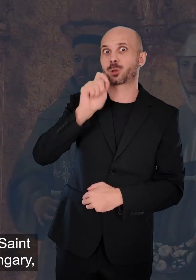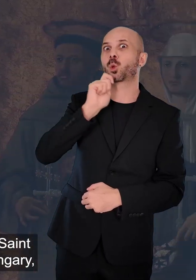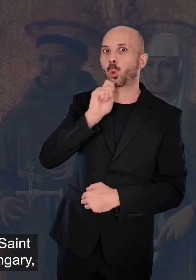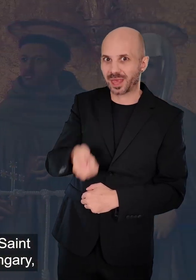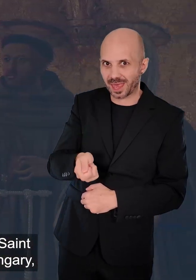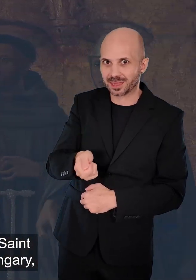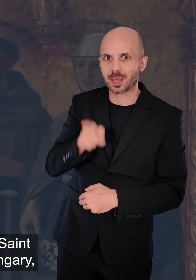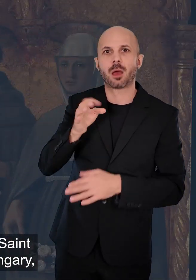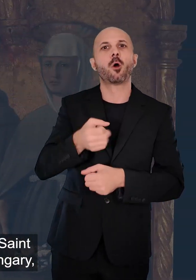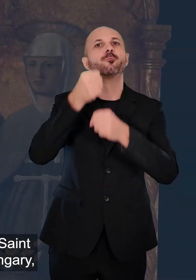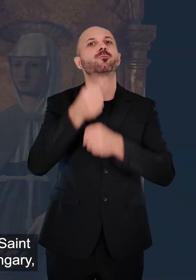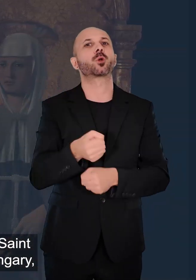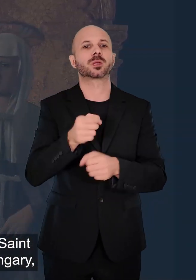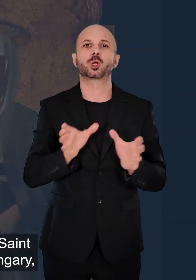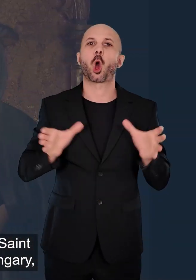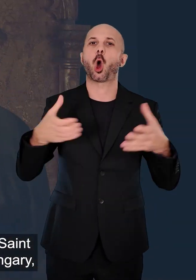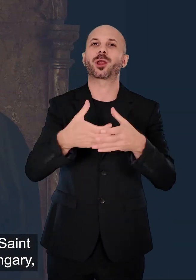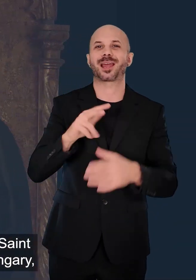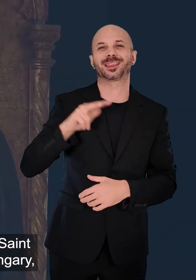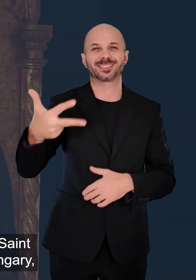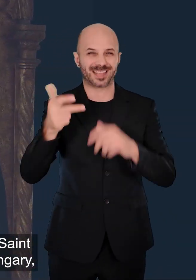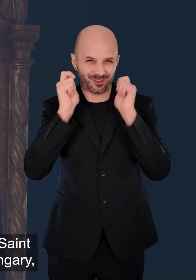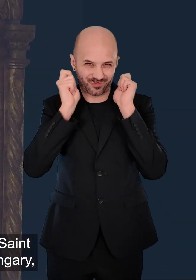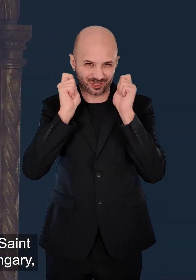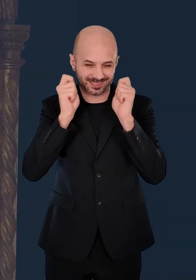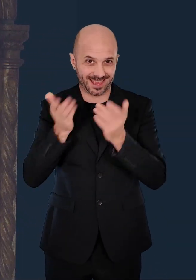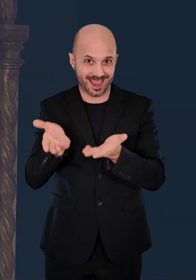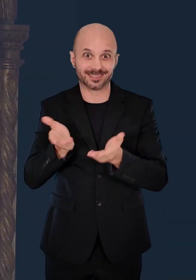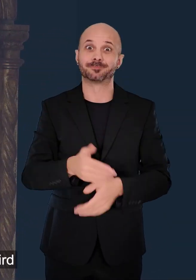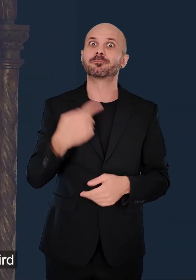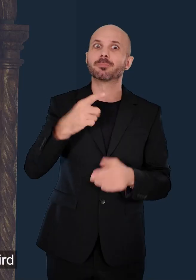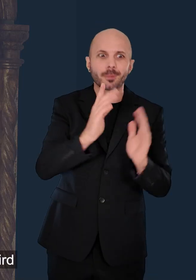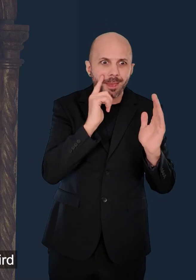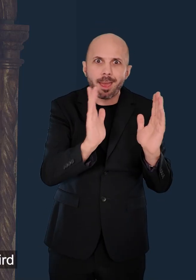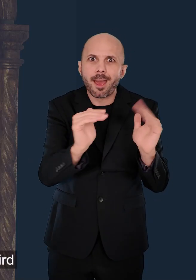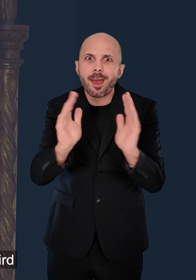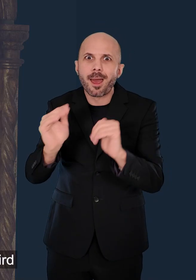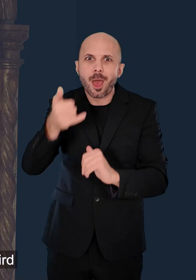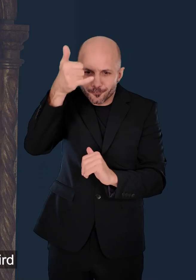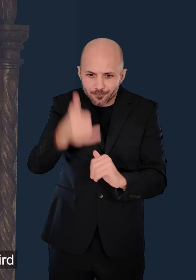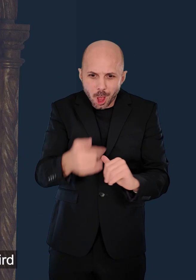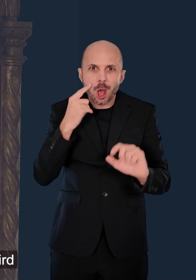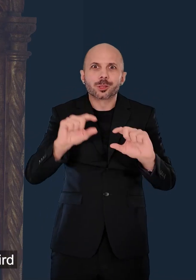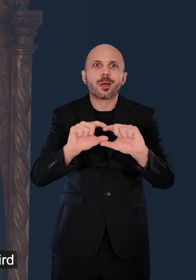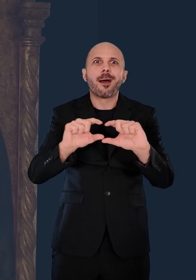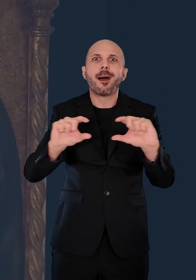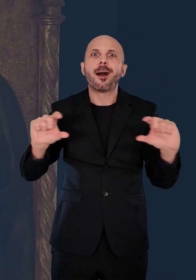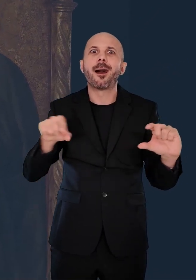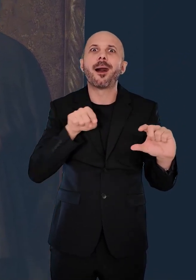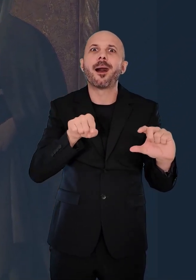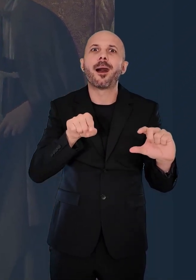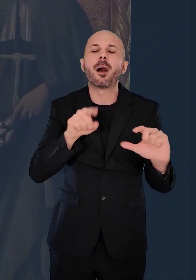on the left, and Saint Francis and Saint Elizabeth of Hungary, founder of the Sisters of the Third